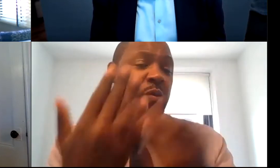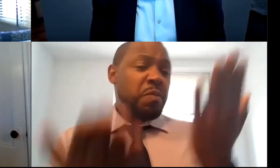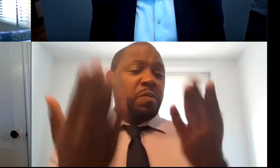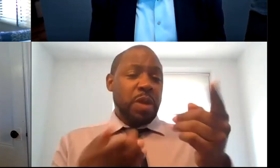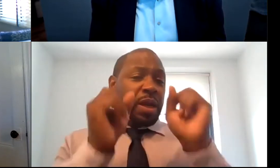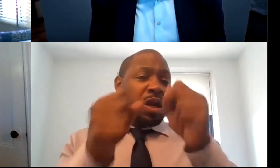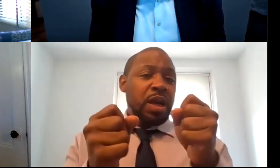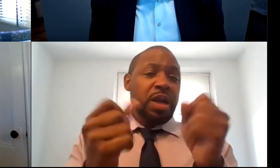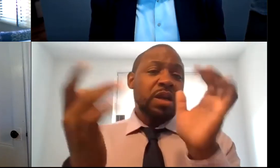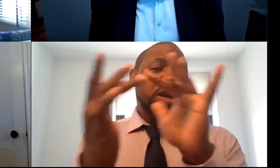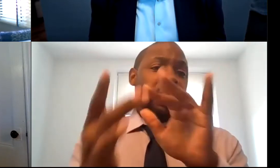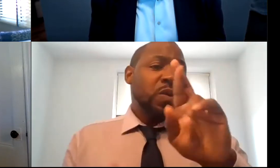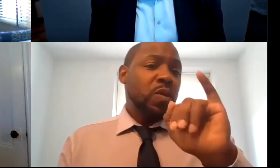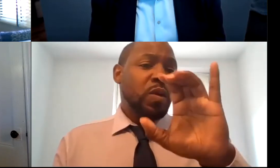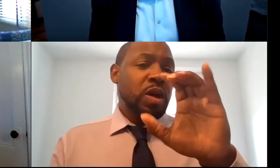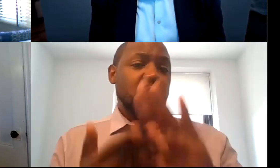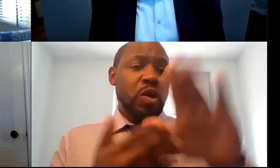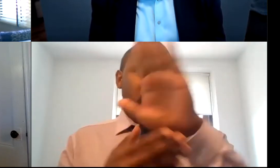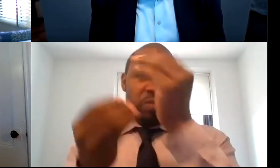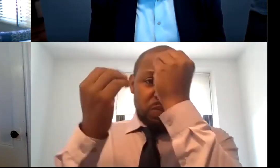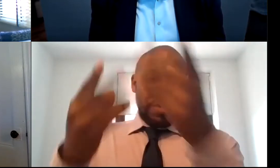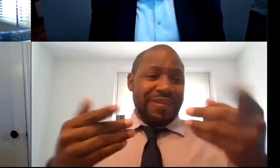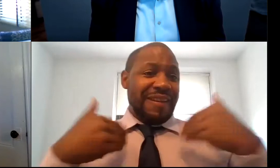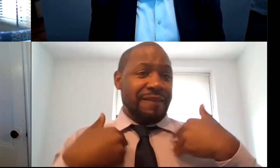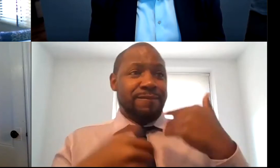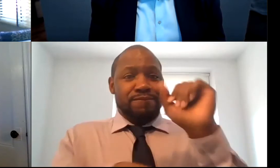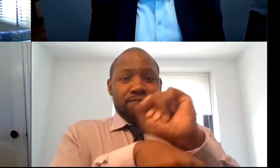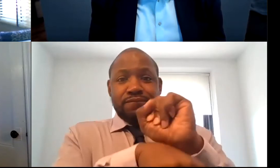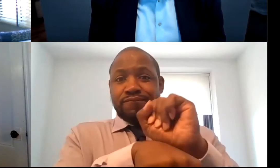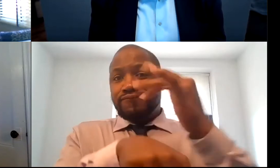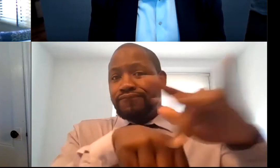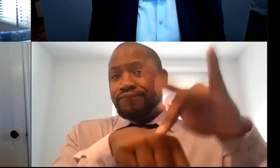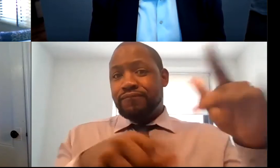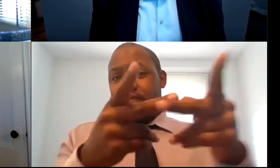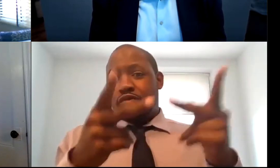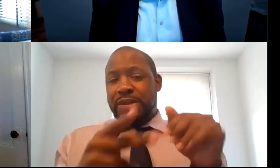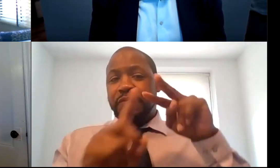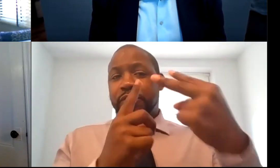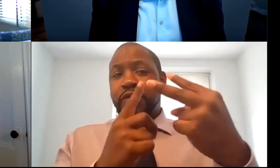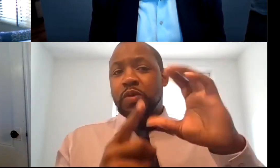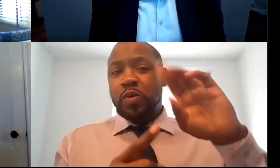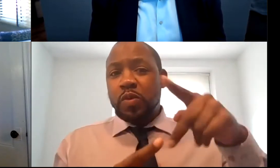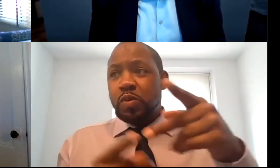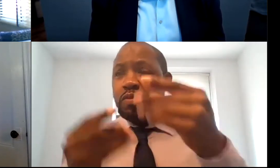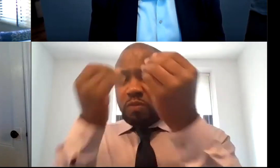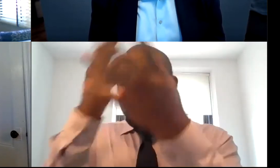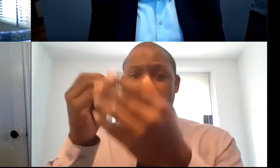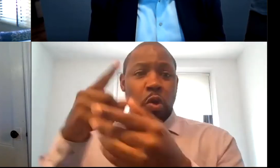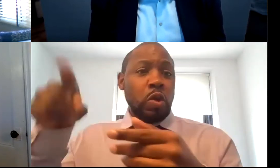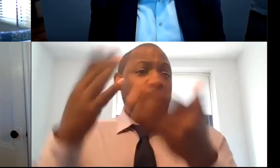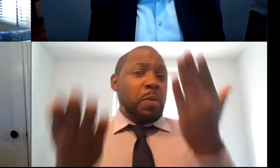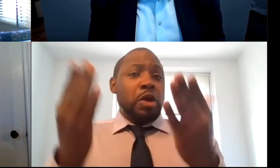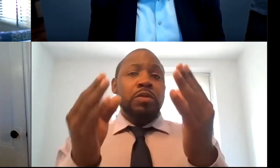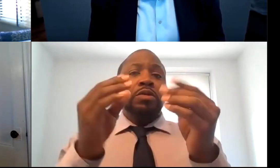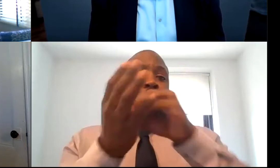has a strong ASL program, and perhaps maybe you can contact the Rhode Island College. about the information that you have employment positions available